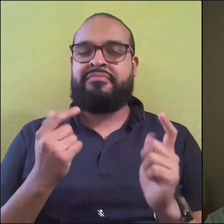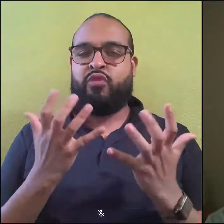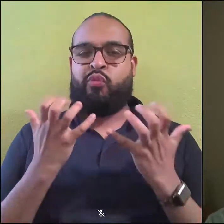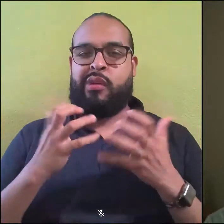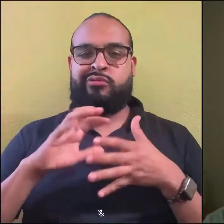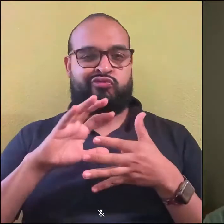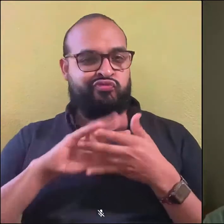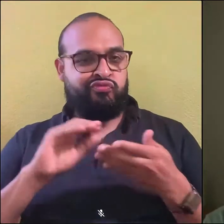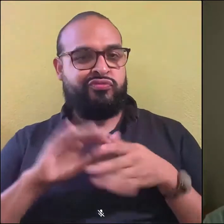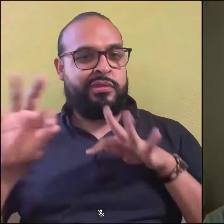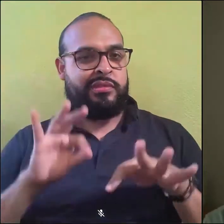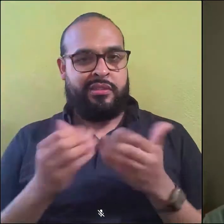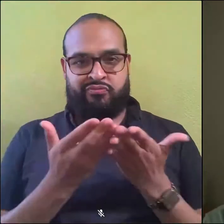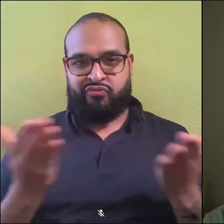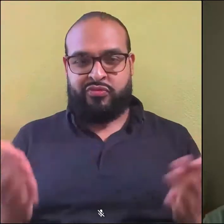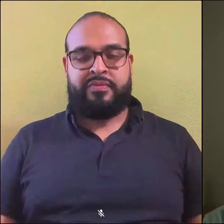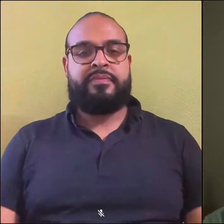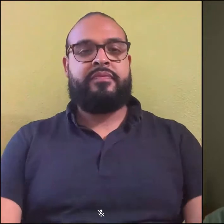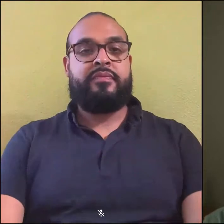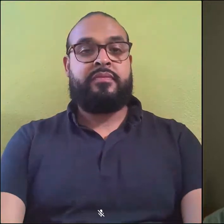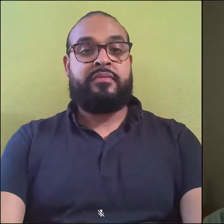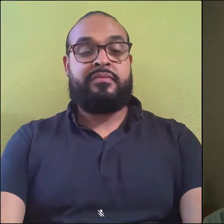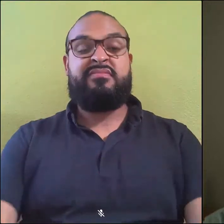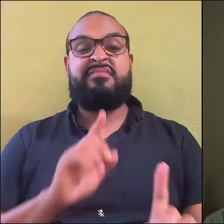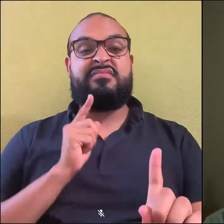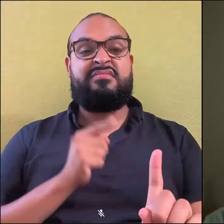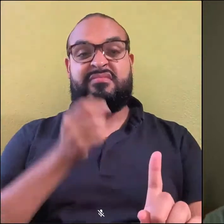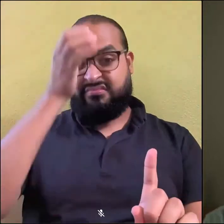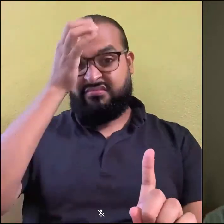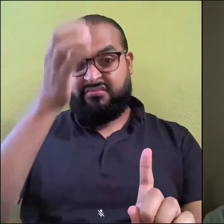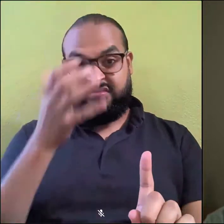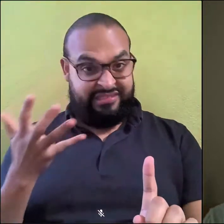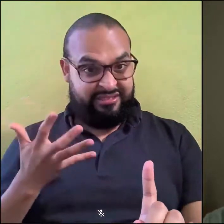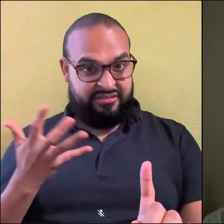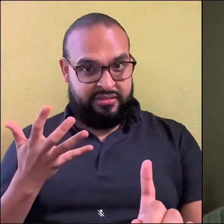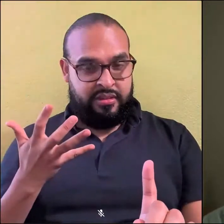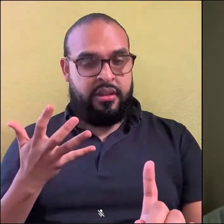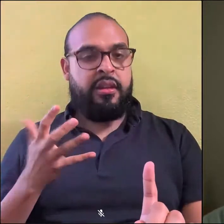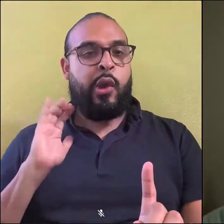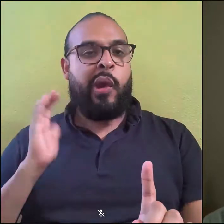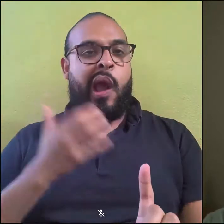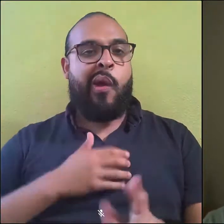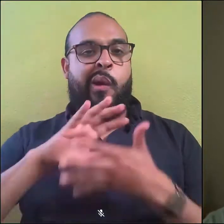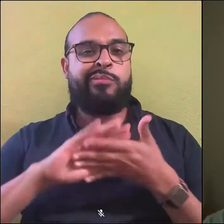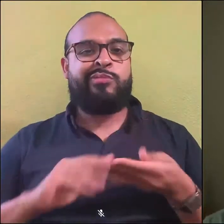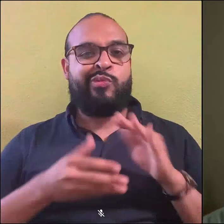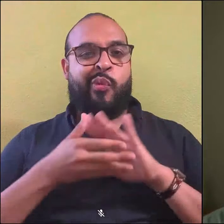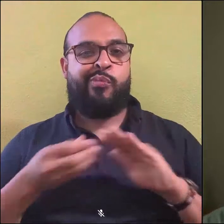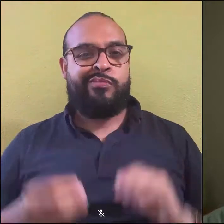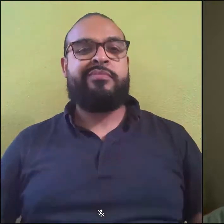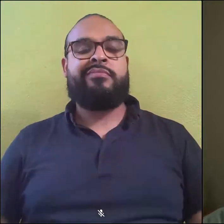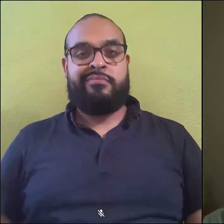with all of you. And that is this concept of our story. So each of